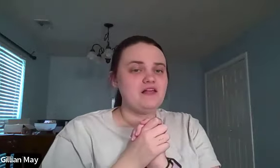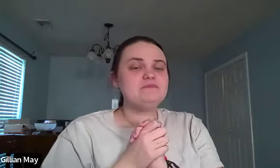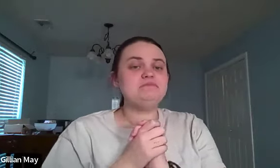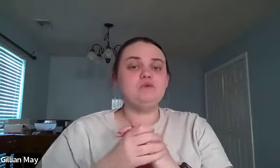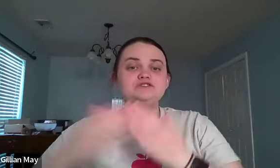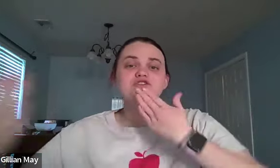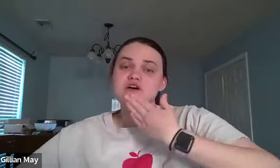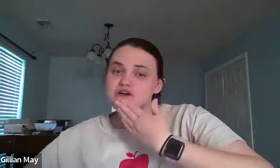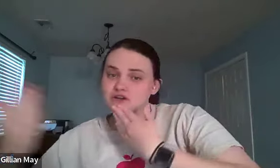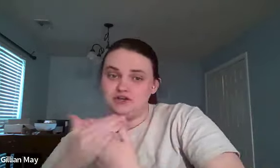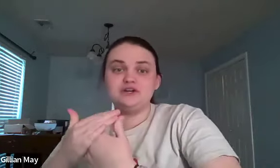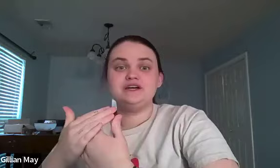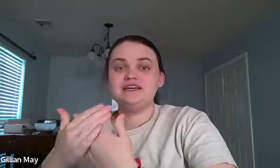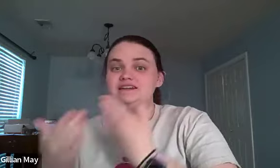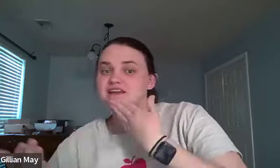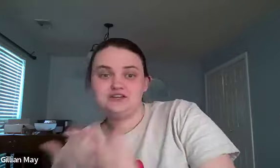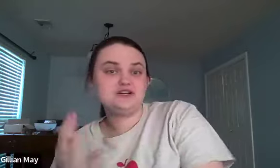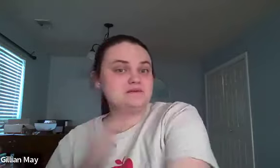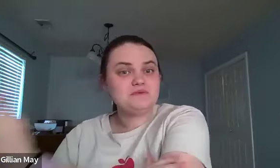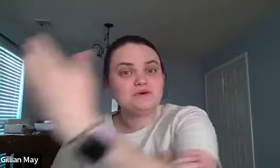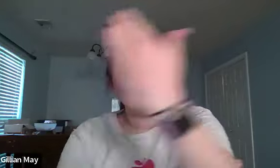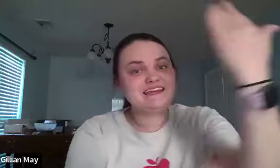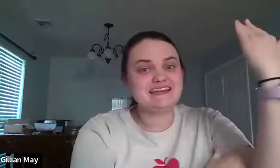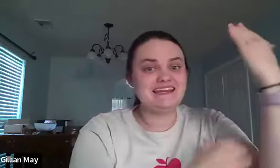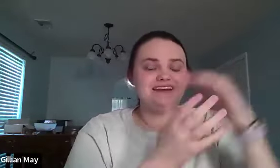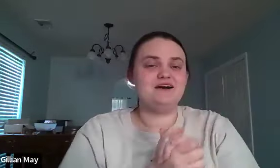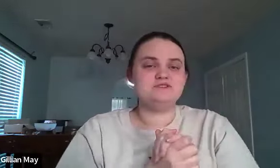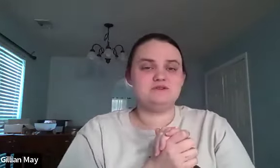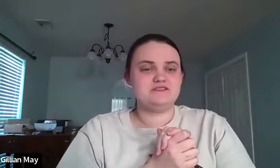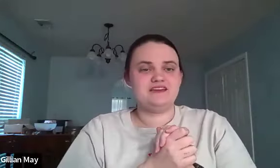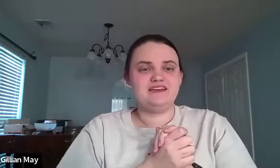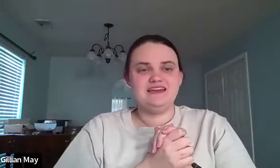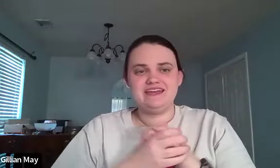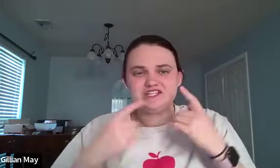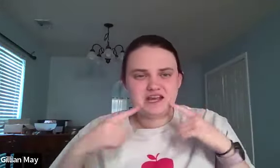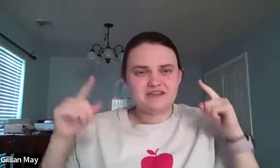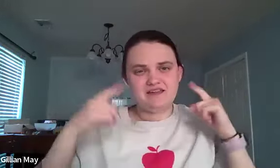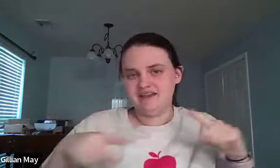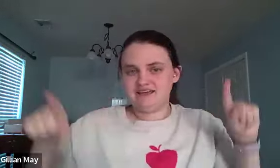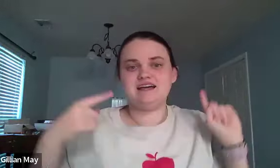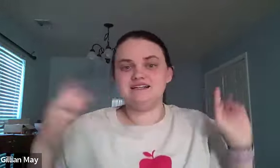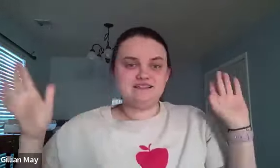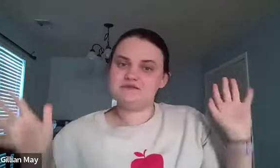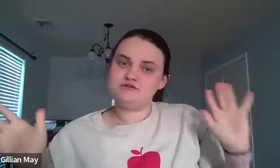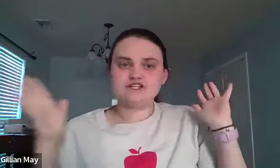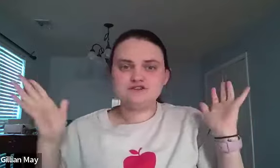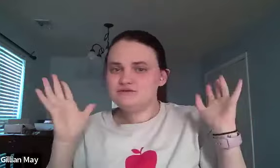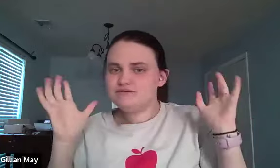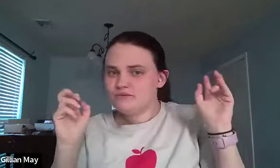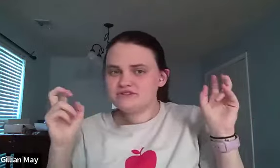lot of people will do the good, like good morning, sort of thing. It's just kind of that like excited, like professional almost